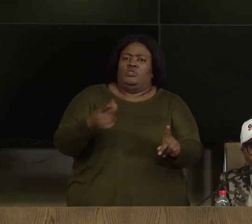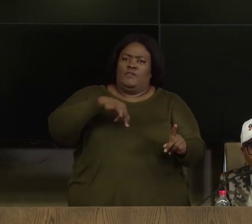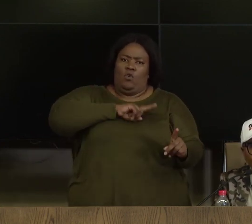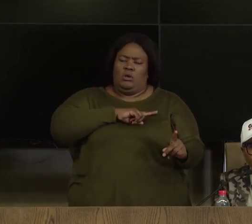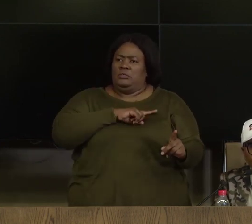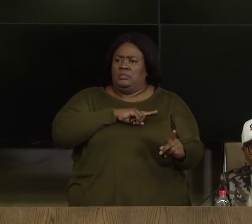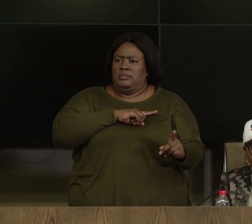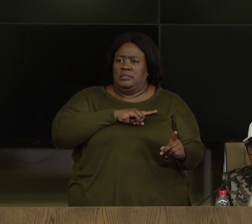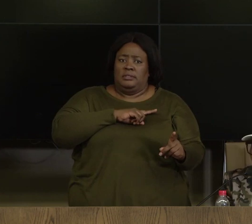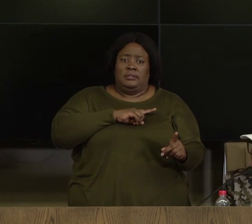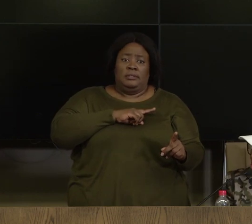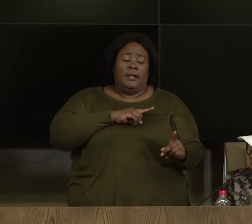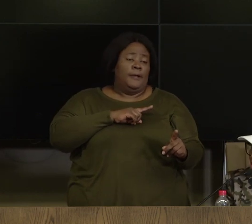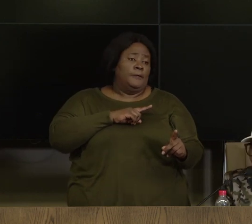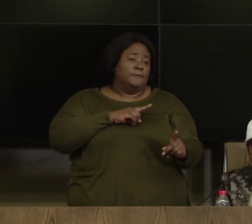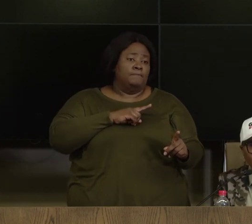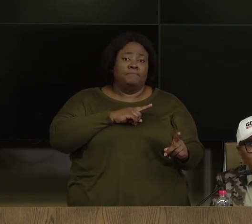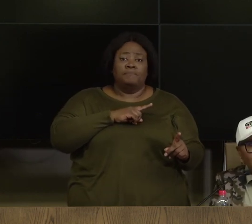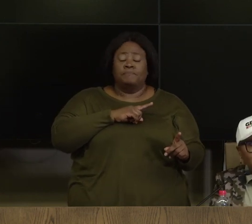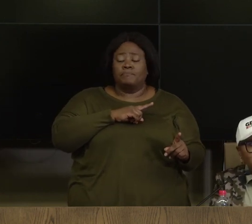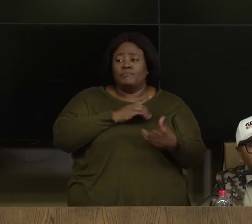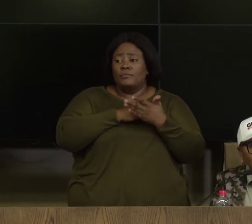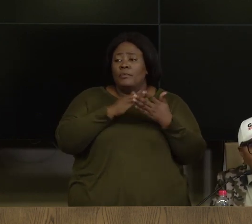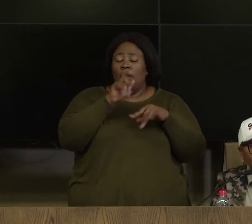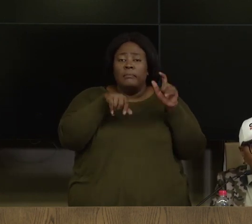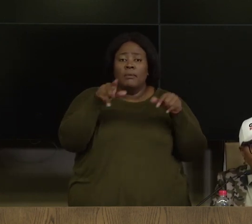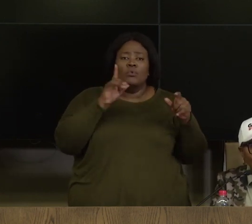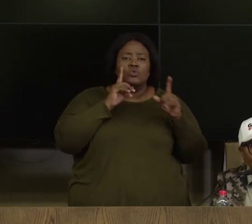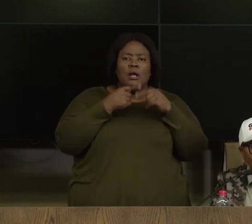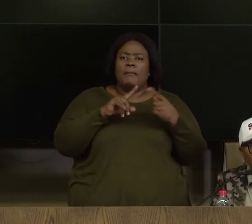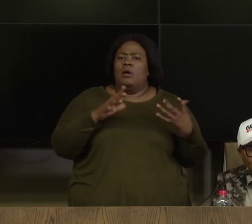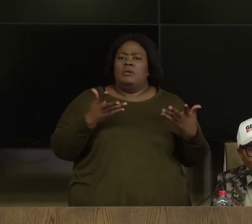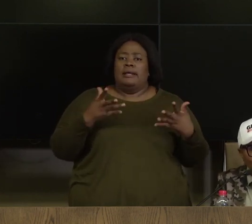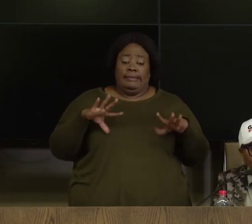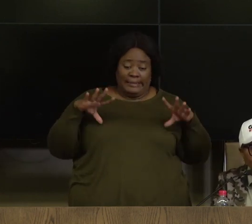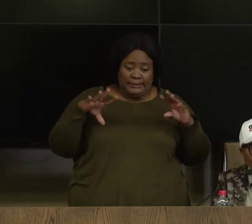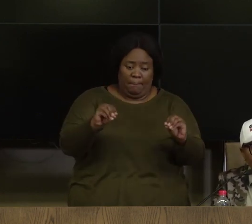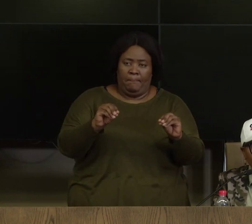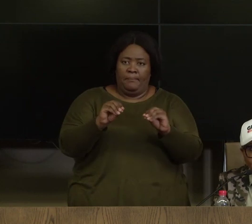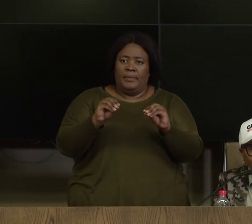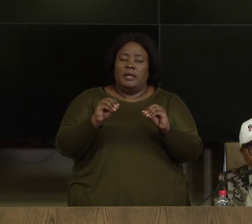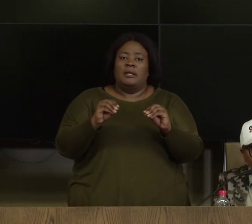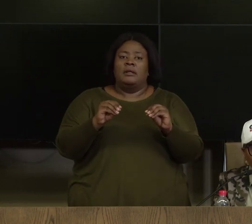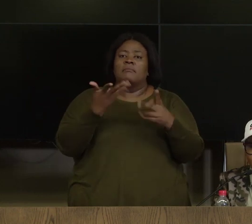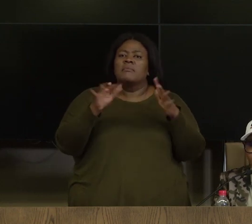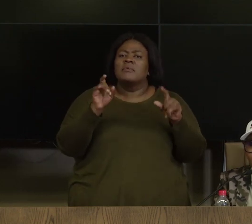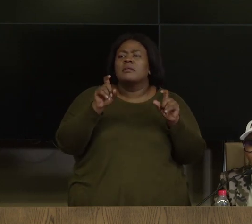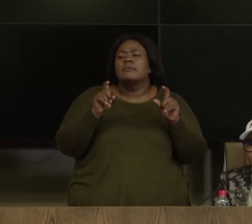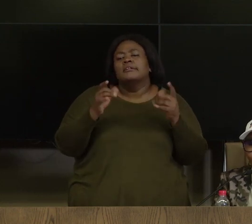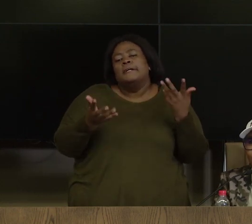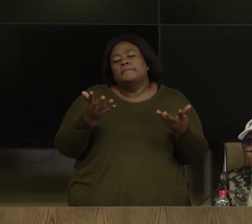There's not been a clamp down in this administration, but this one we might look at clamping